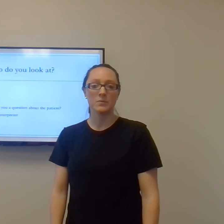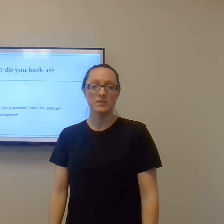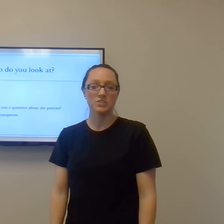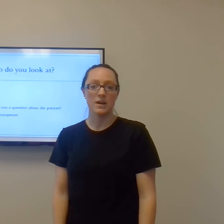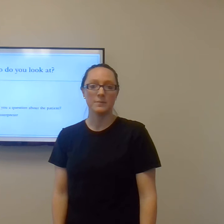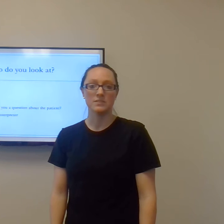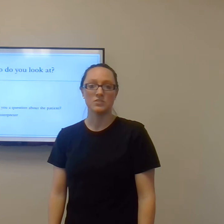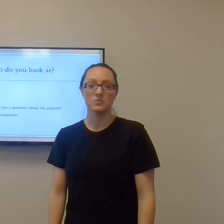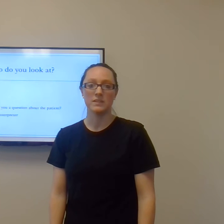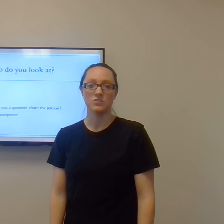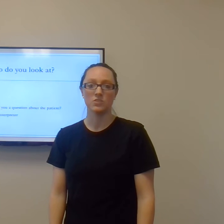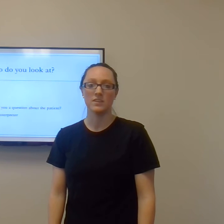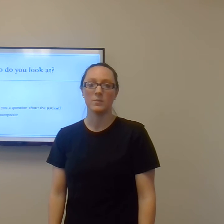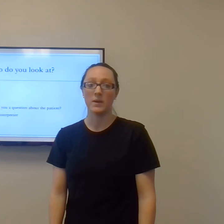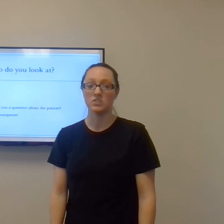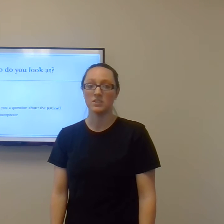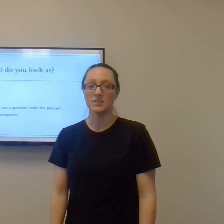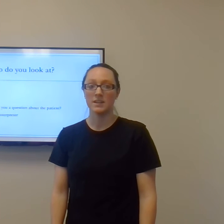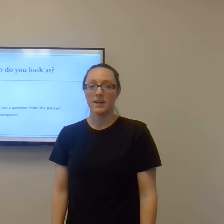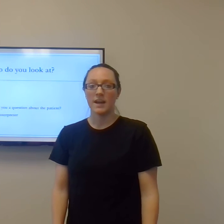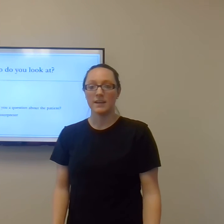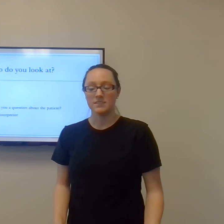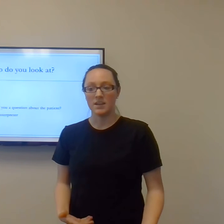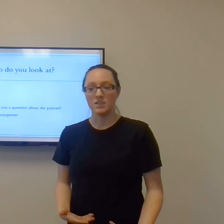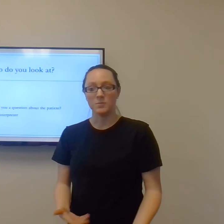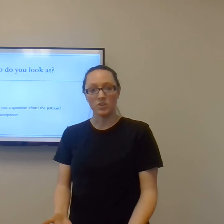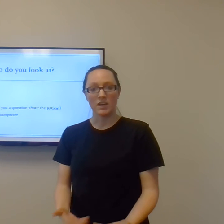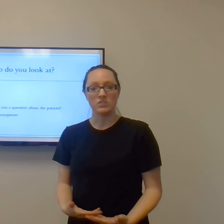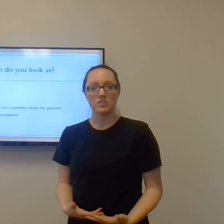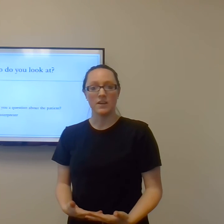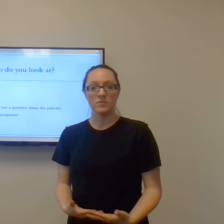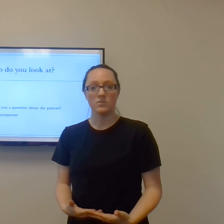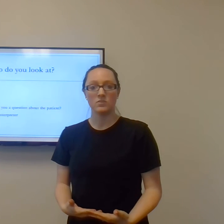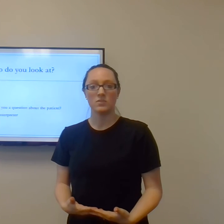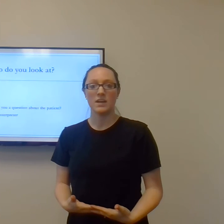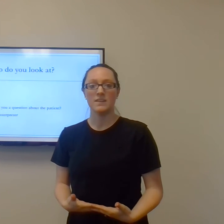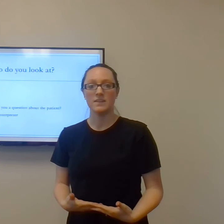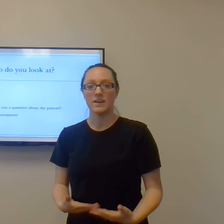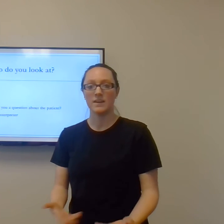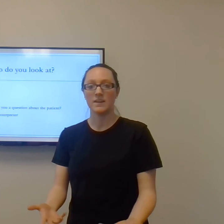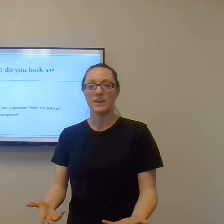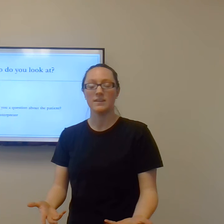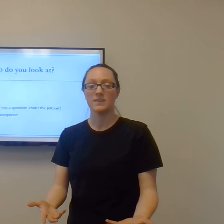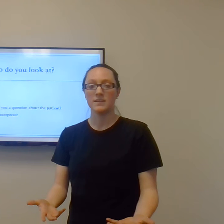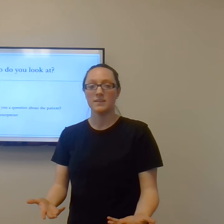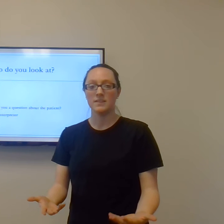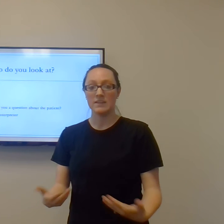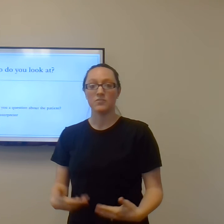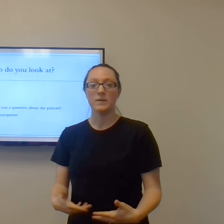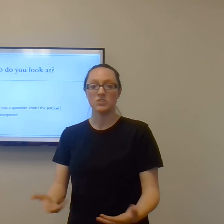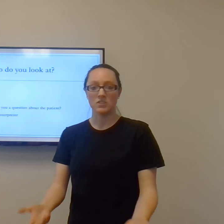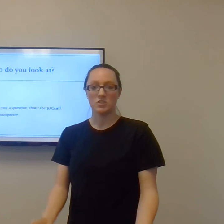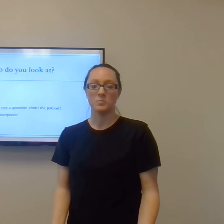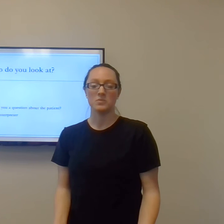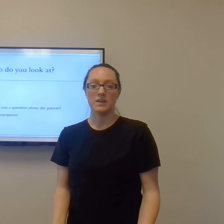one job is to make sure that the patient has a communication level and that they get the information that you